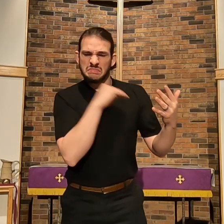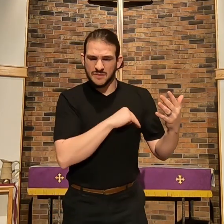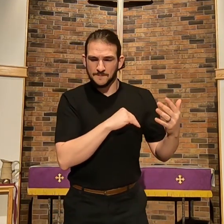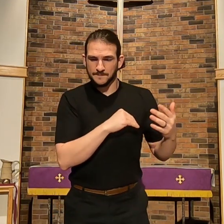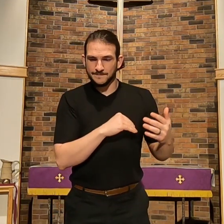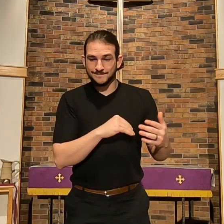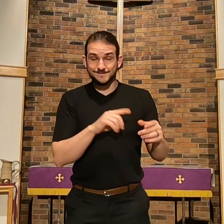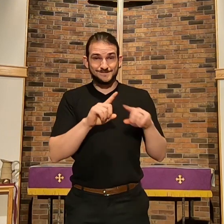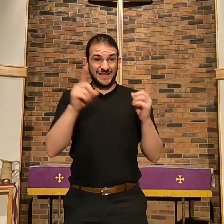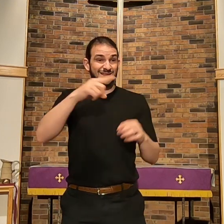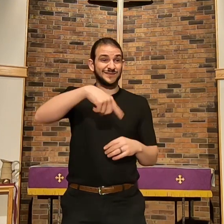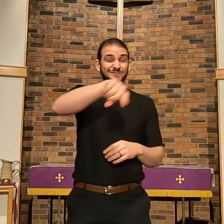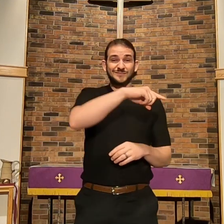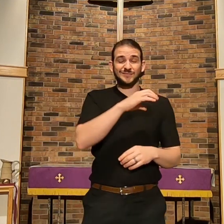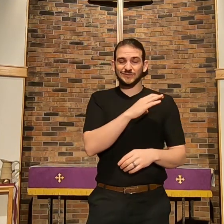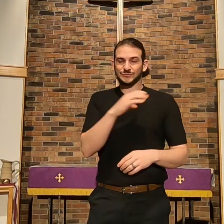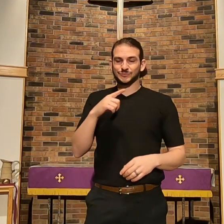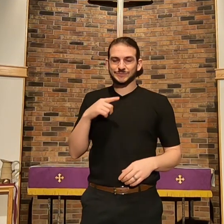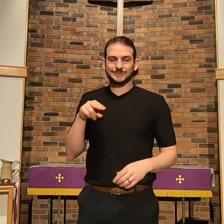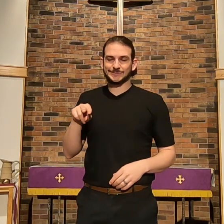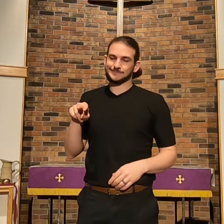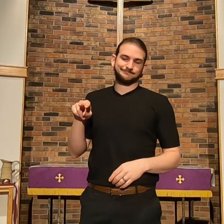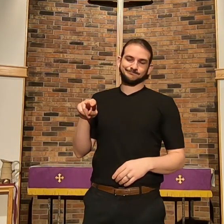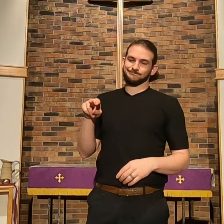not agree on what they said.